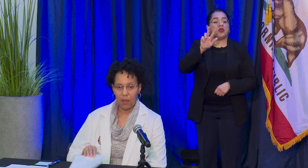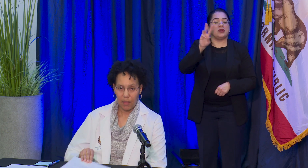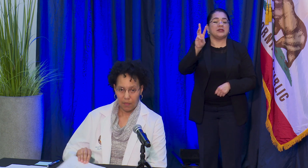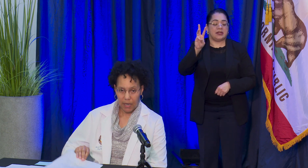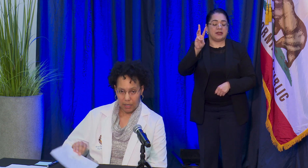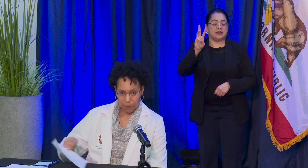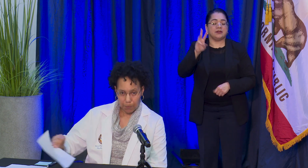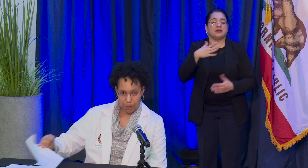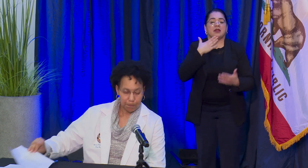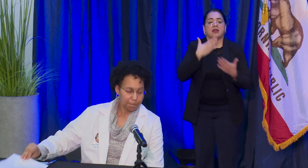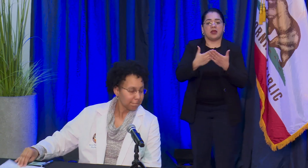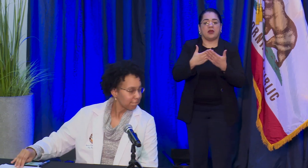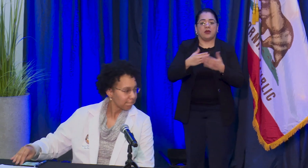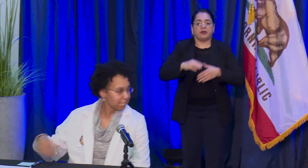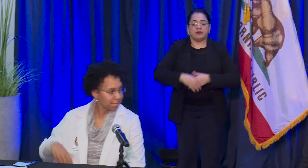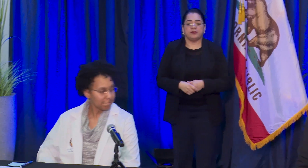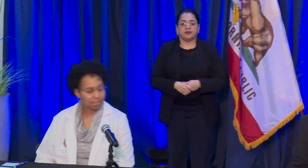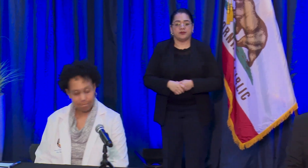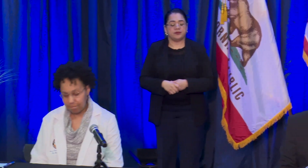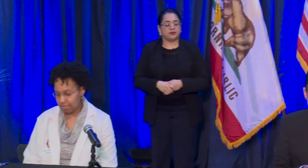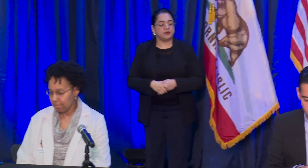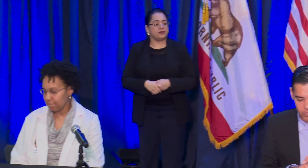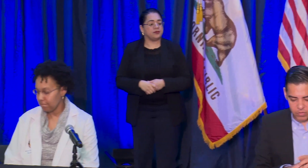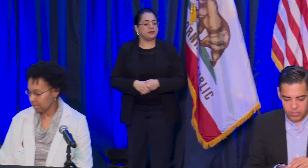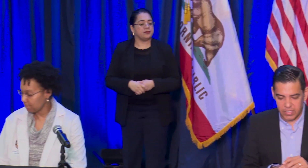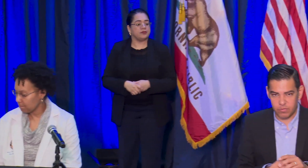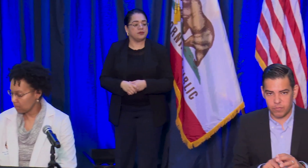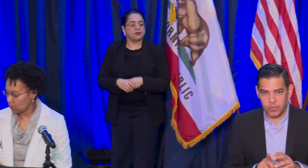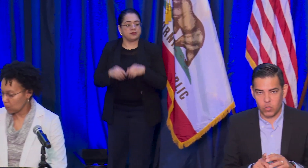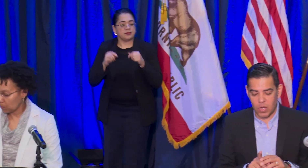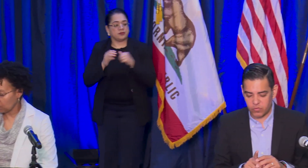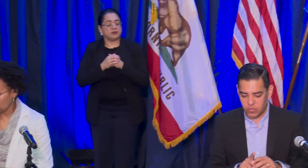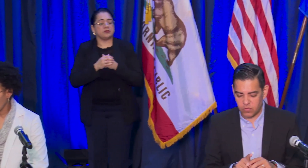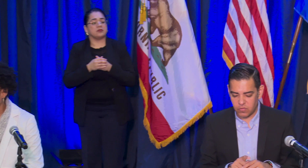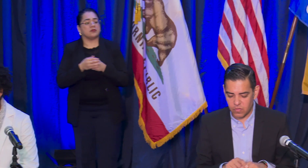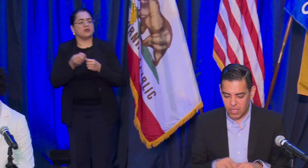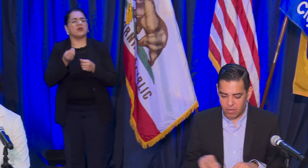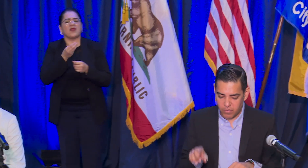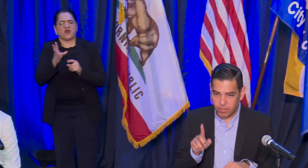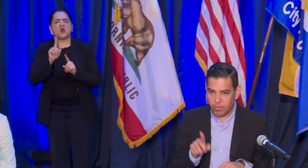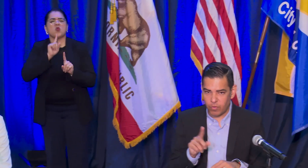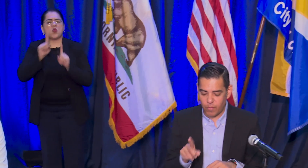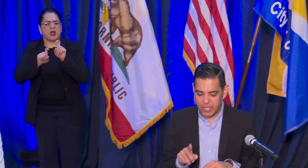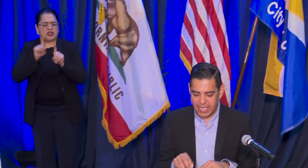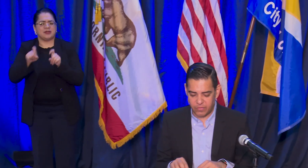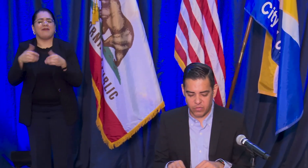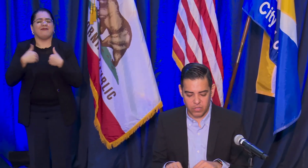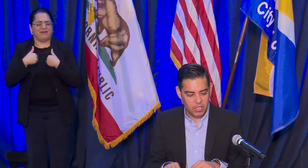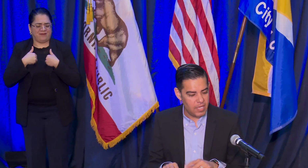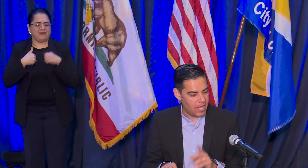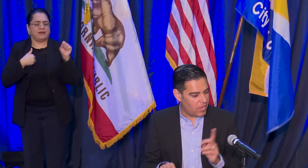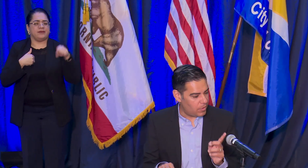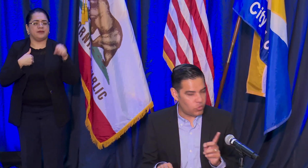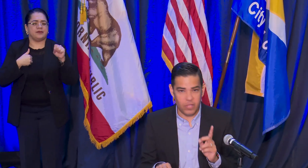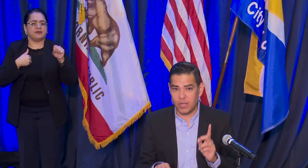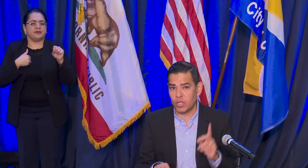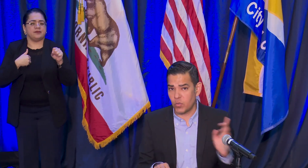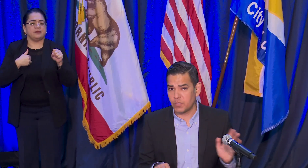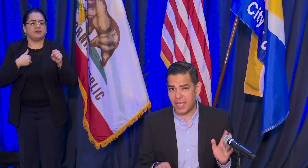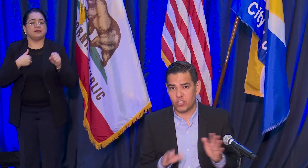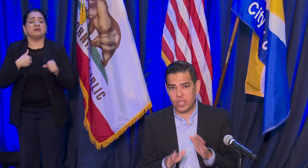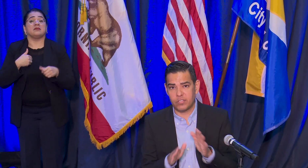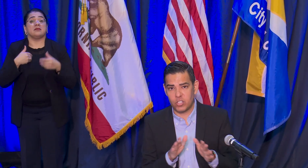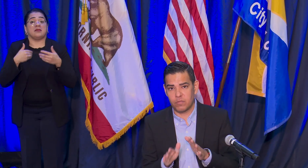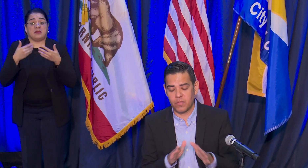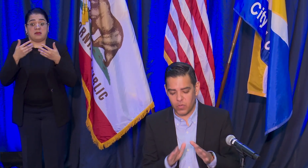562-570-4636. Thank you. Thank you. We're going to just answer a few questions. Some we've already answered, and then we're going to